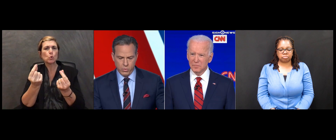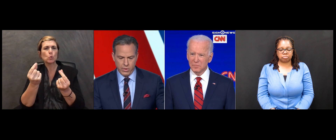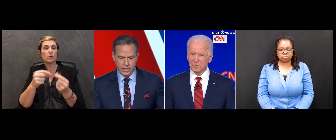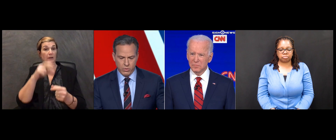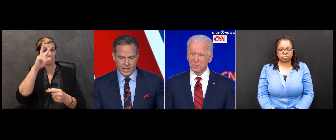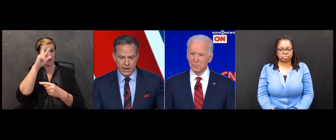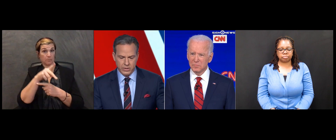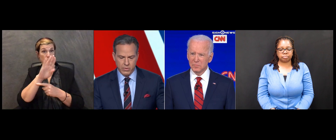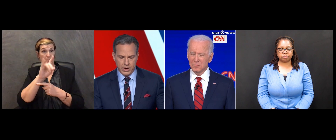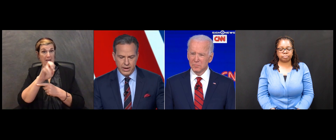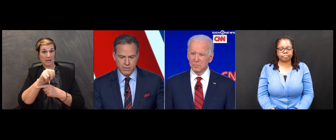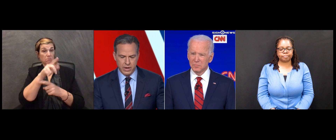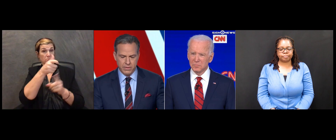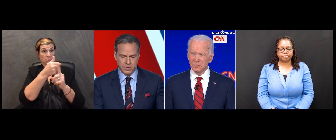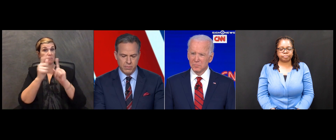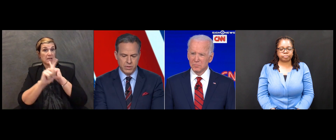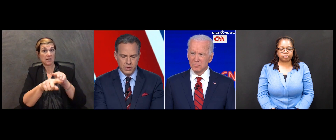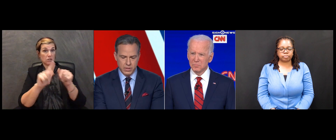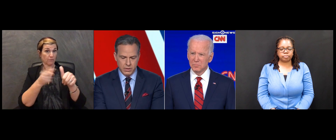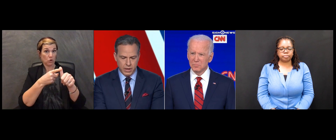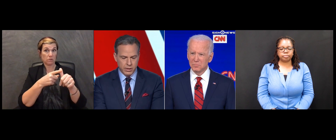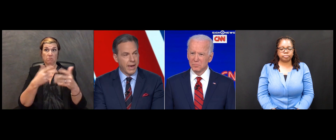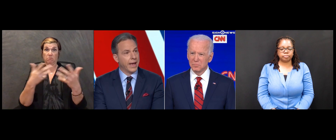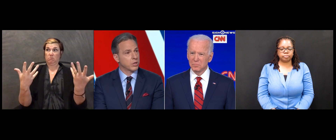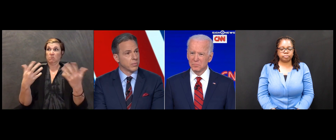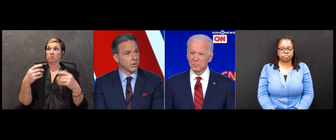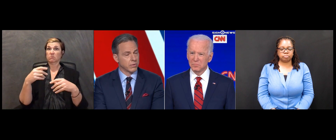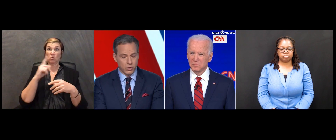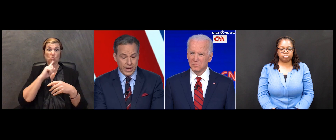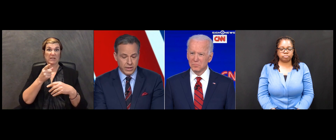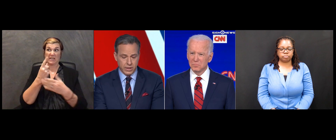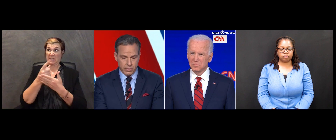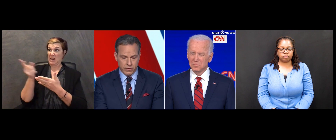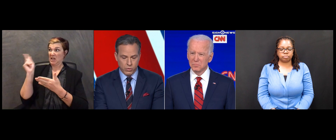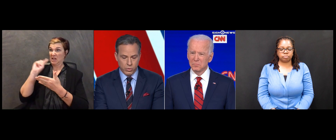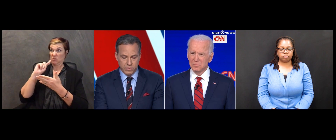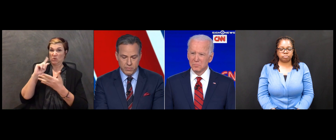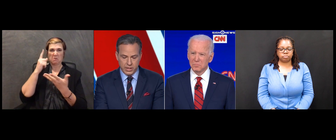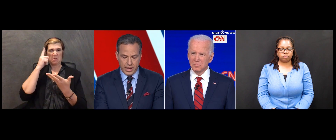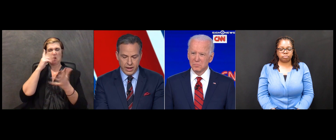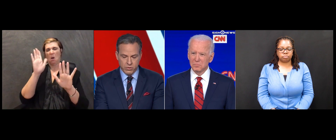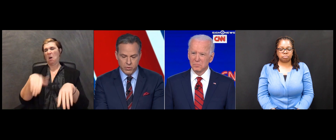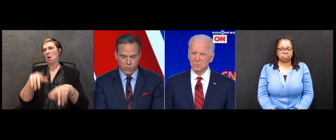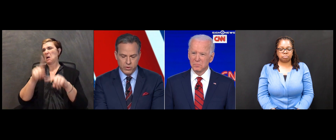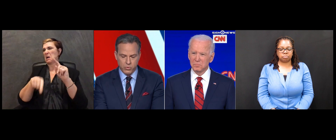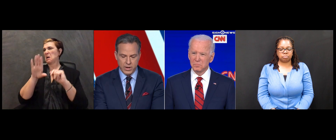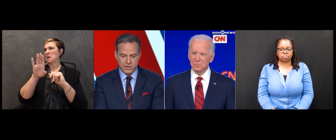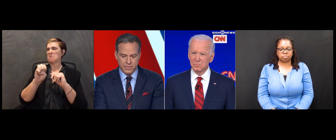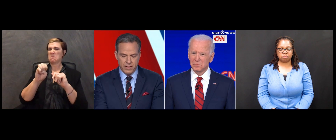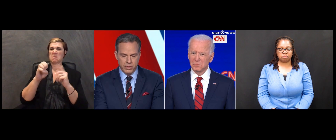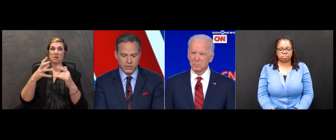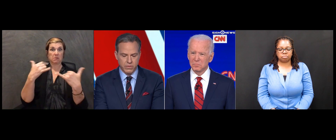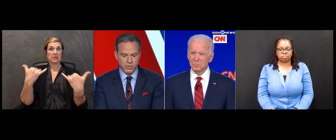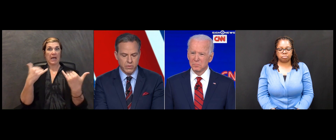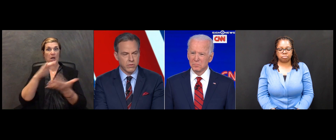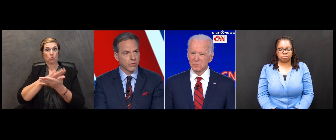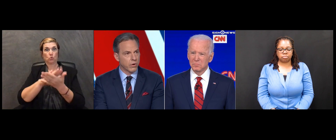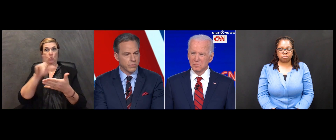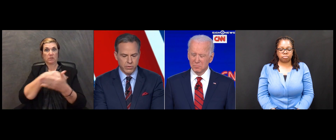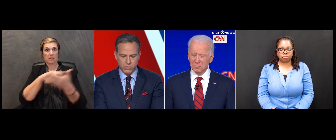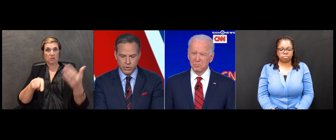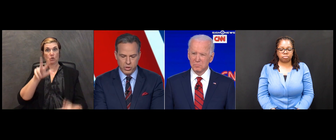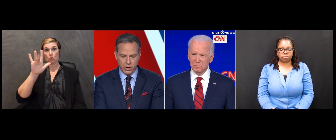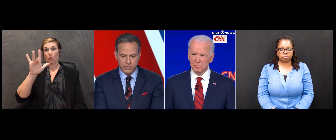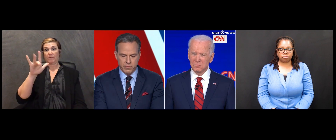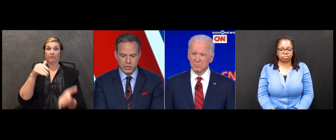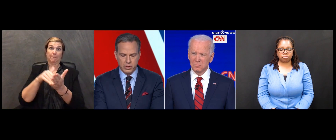with you. We're in a reality right now that might have seemed unimaginable a week ago. Schools have been canceled for more than 25 million students.